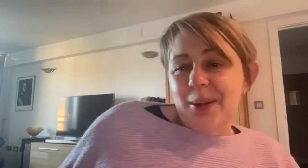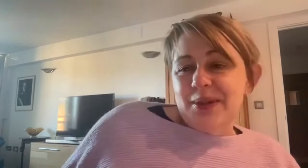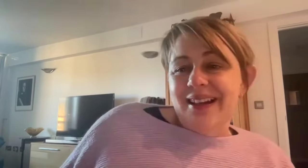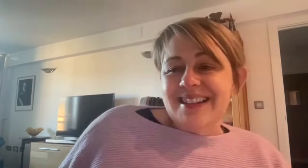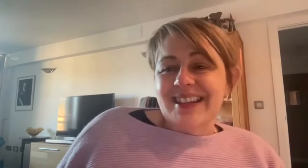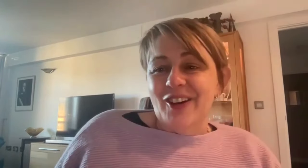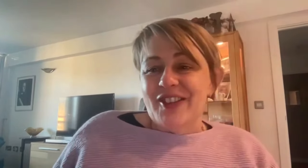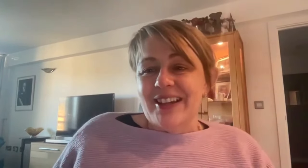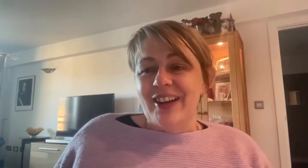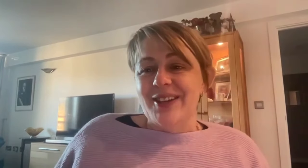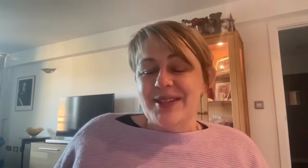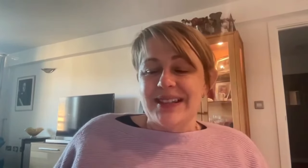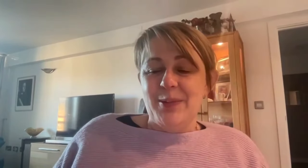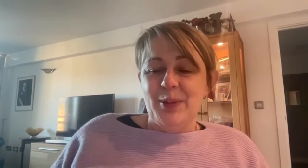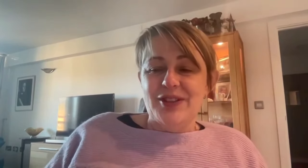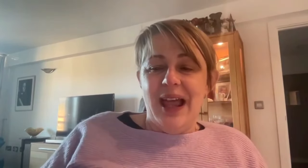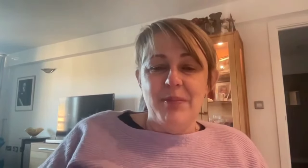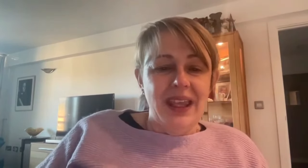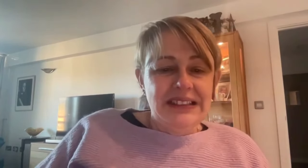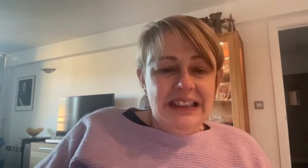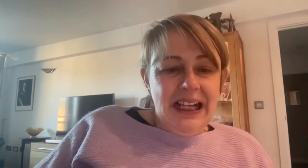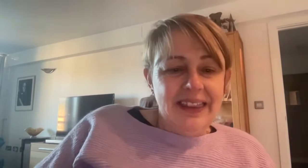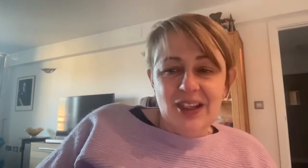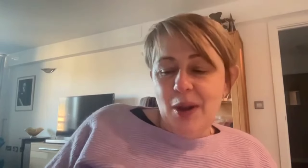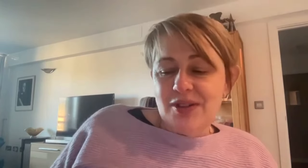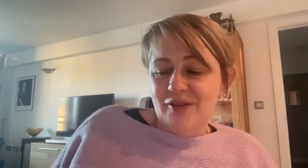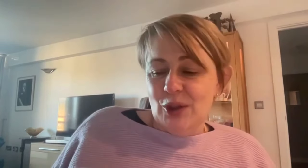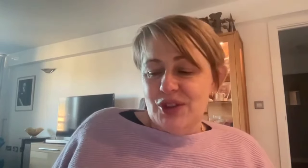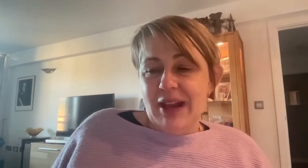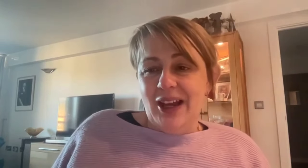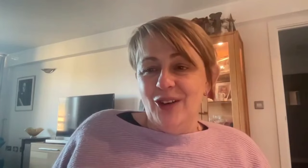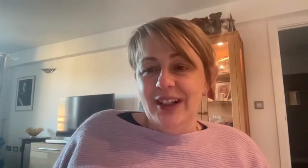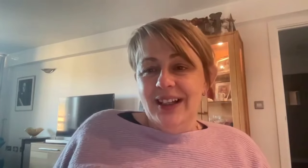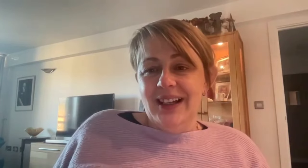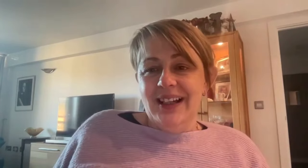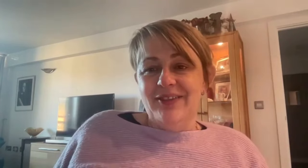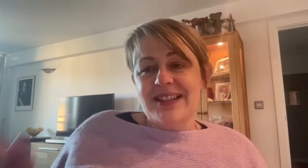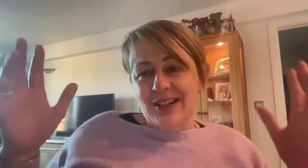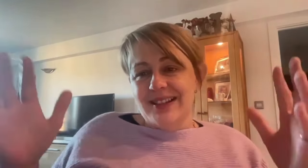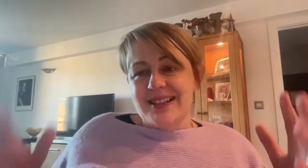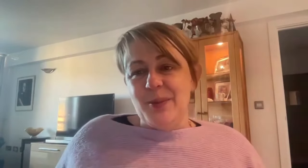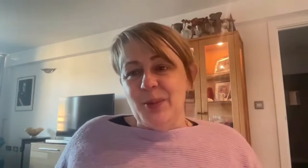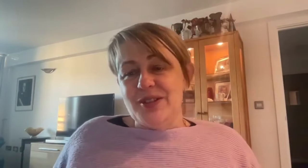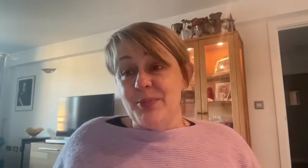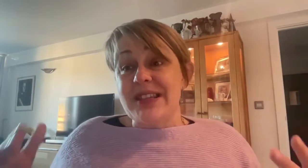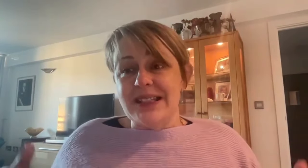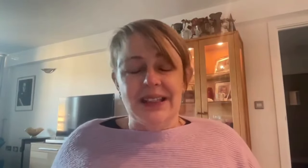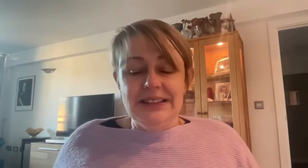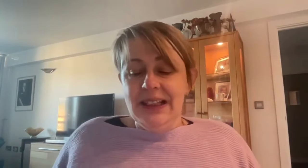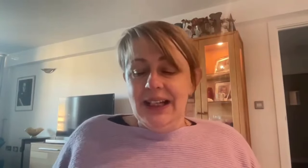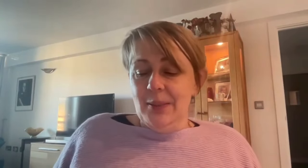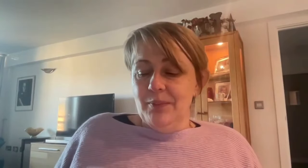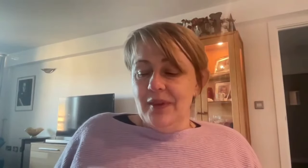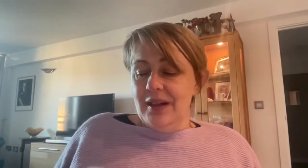between somebody I see on TV who's a disabled person and me. I think the most I've got to now, if I see a disabled person